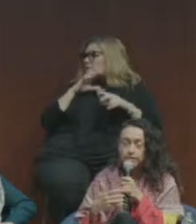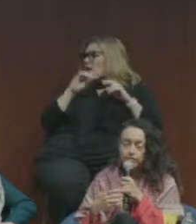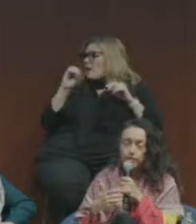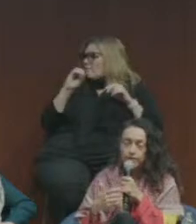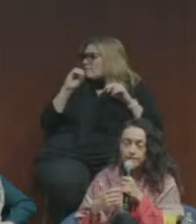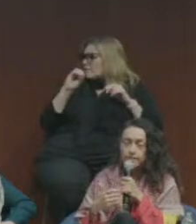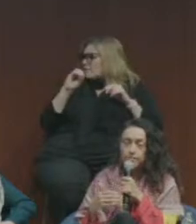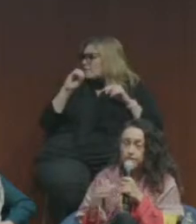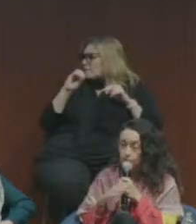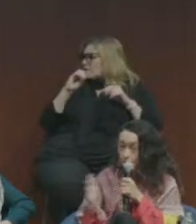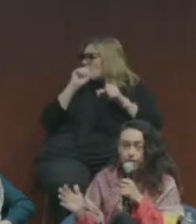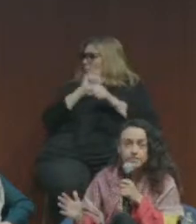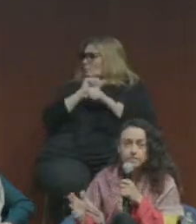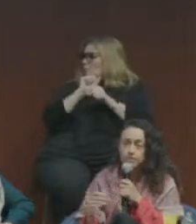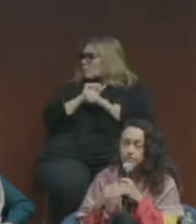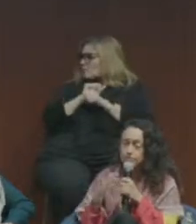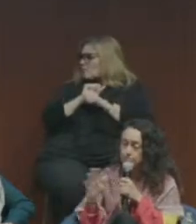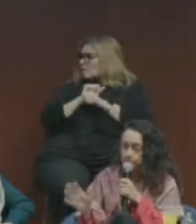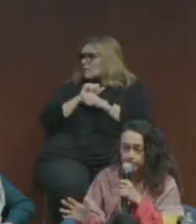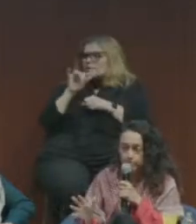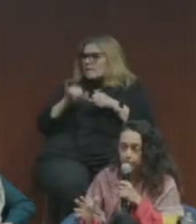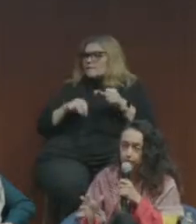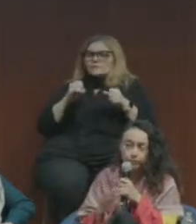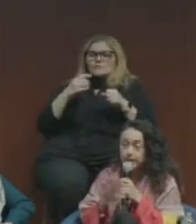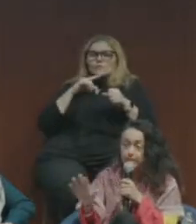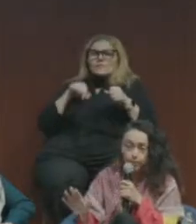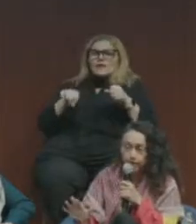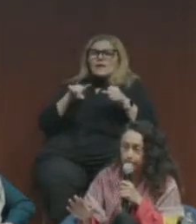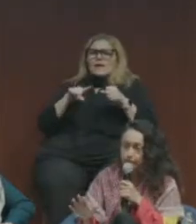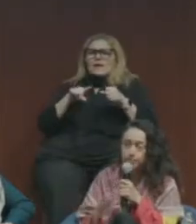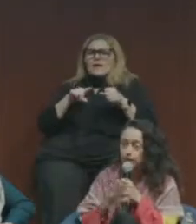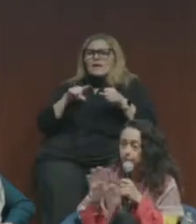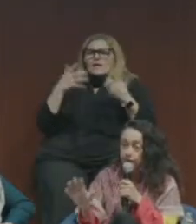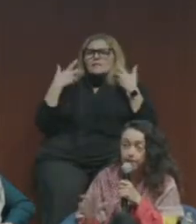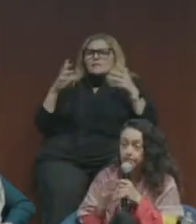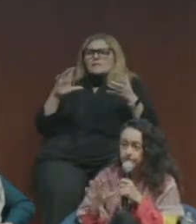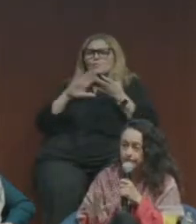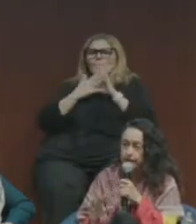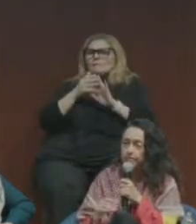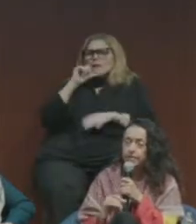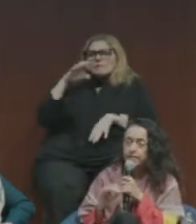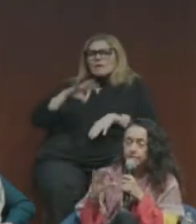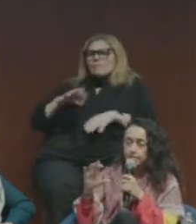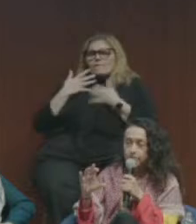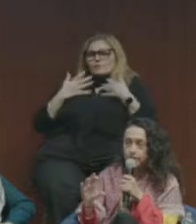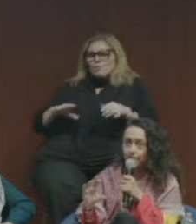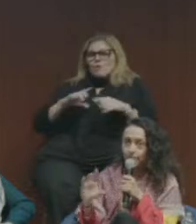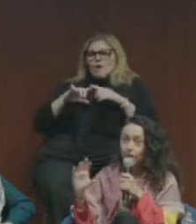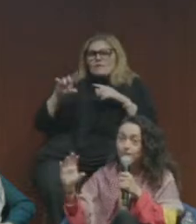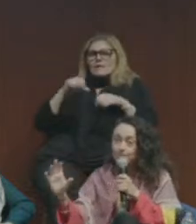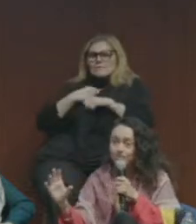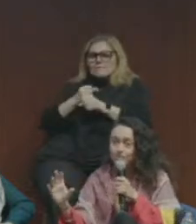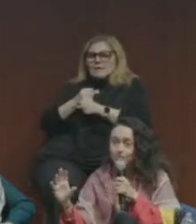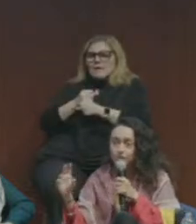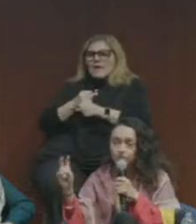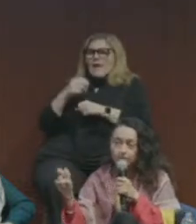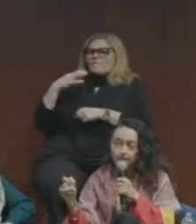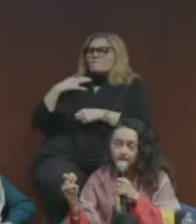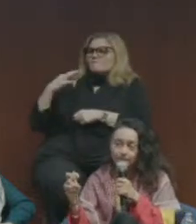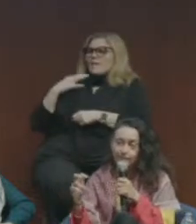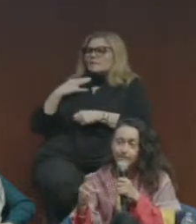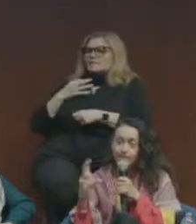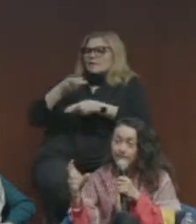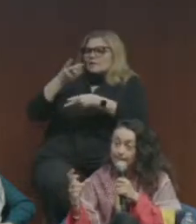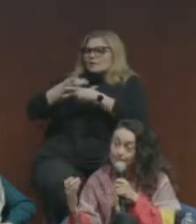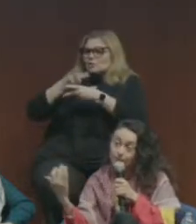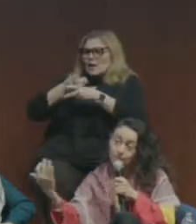big organization, all volunteers. No, we didn't want to become a nonprofit or staff. We created a volunteer